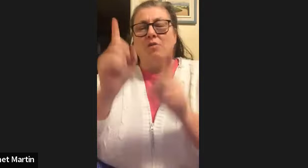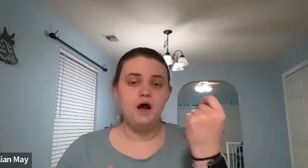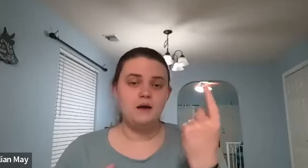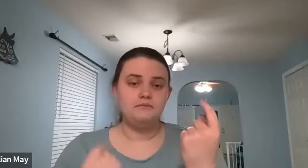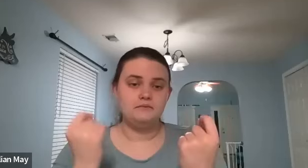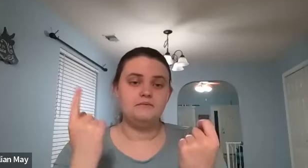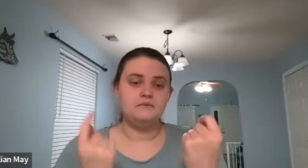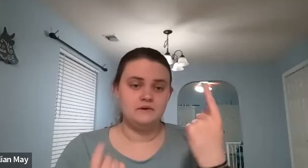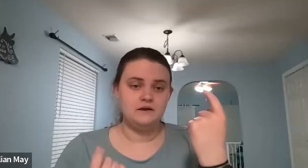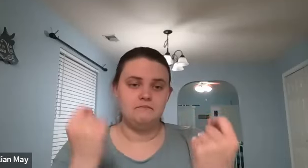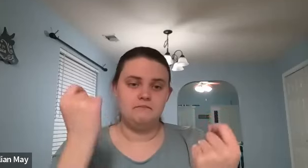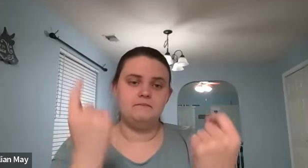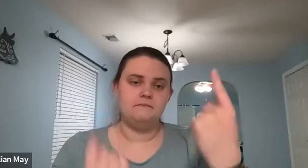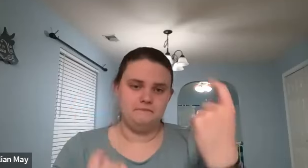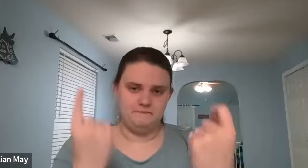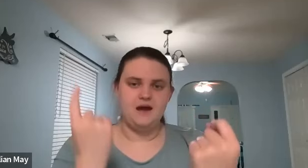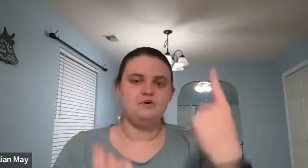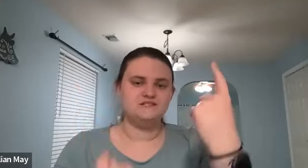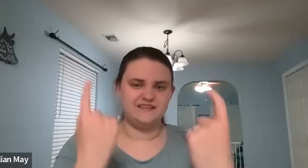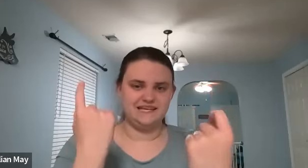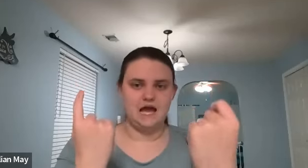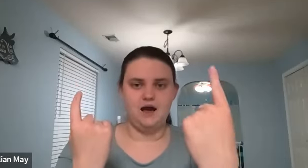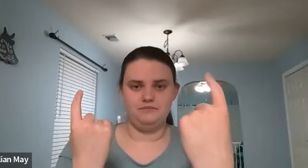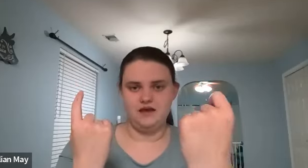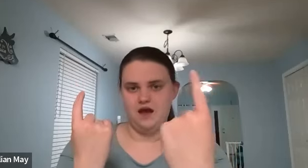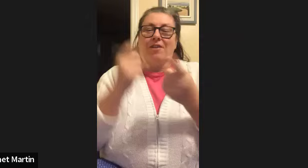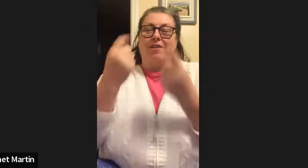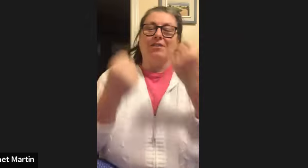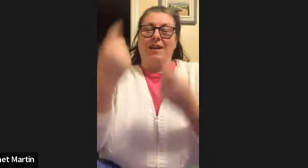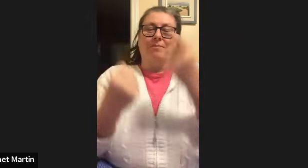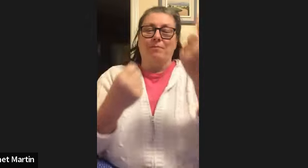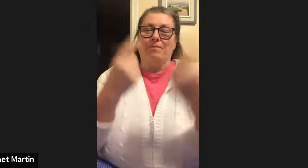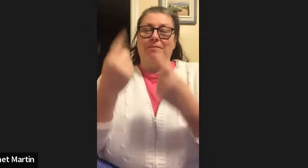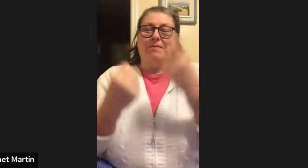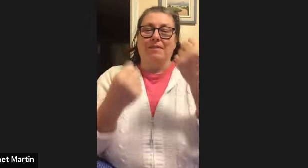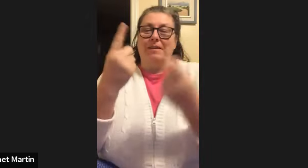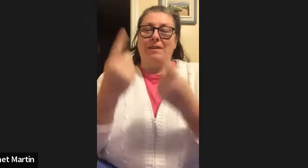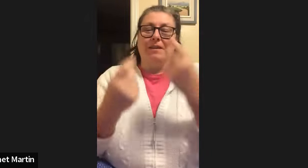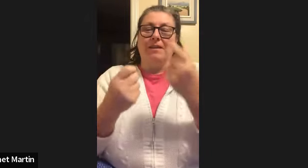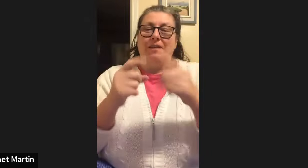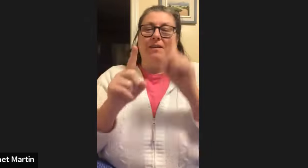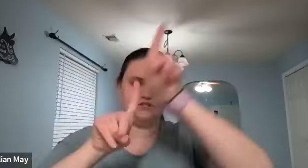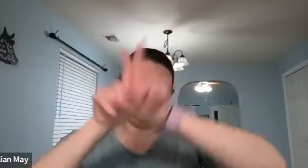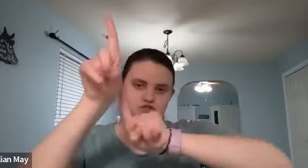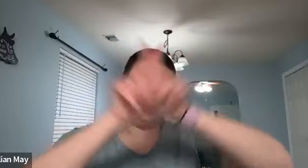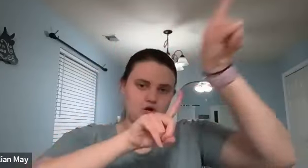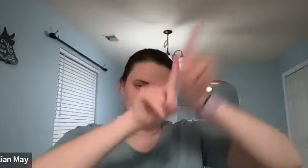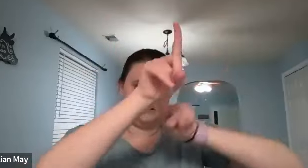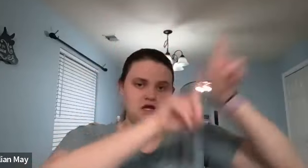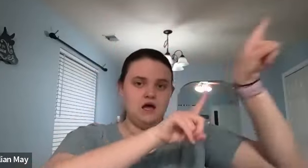motion? Oh yes, yeah, okay. popcorn's flicking So up. that's Yeah. stars, yeah, Stars are stars. like